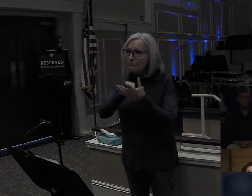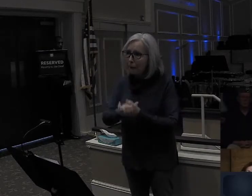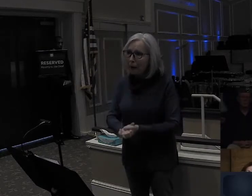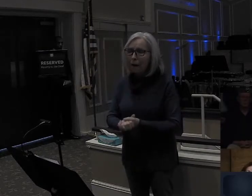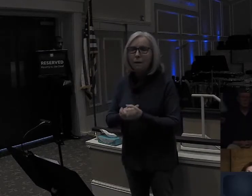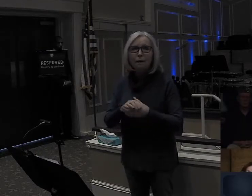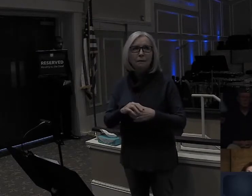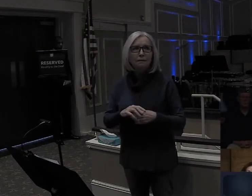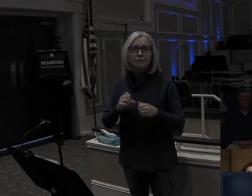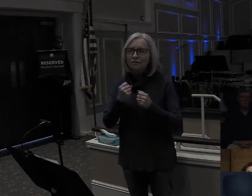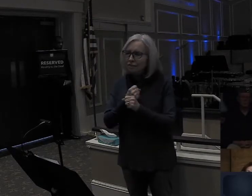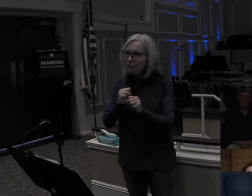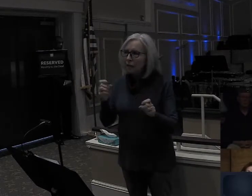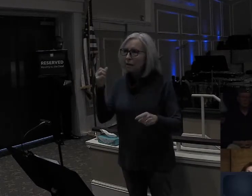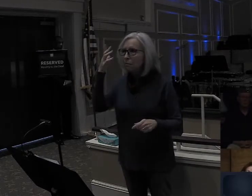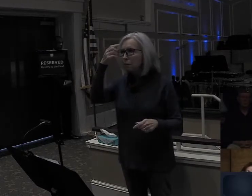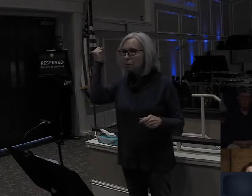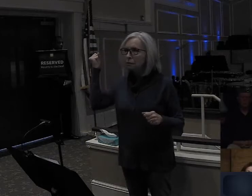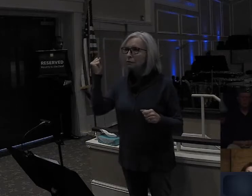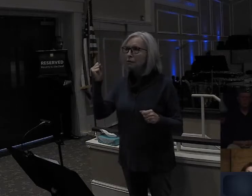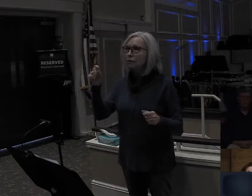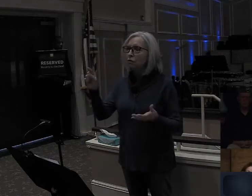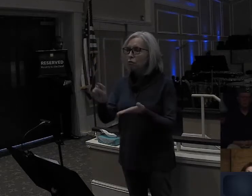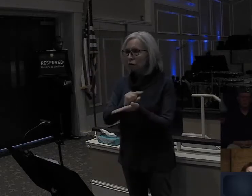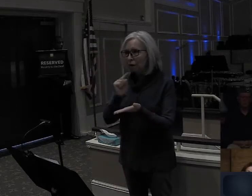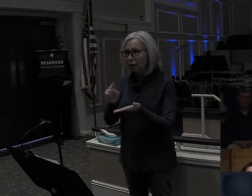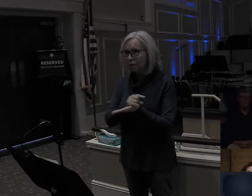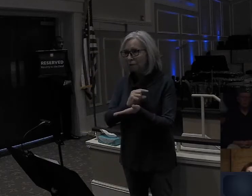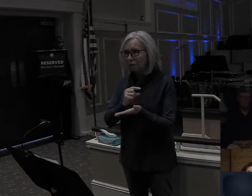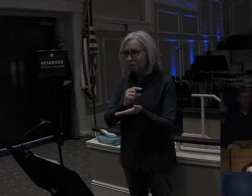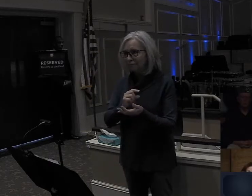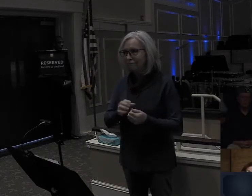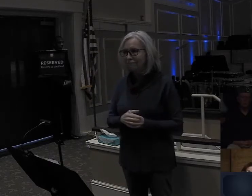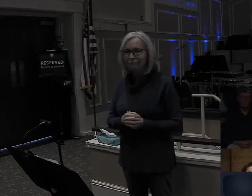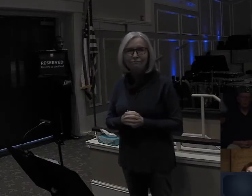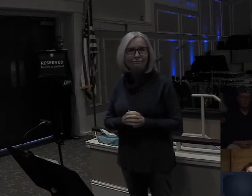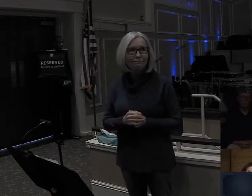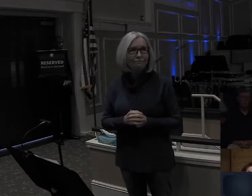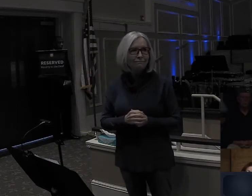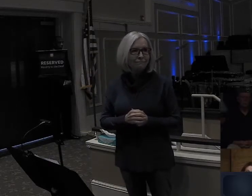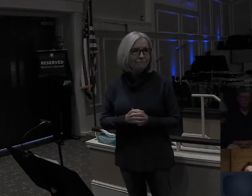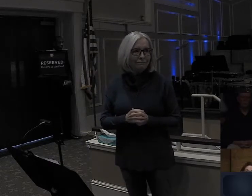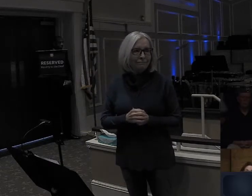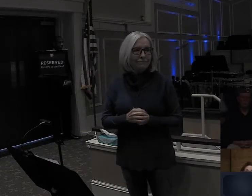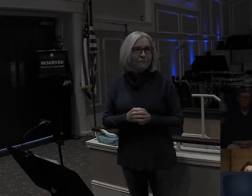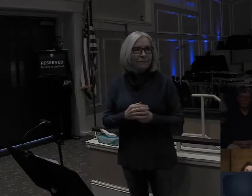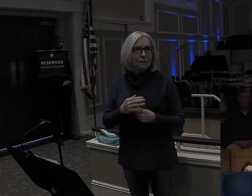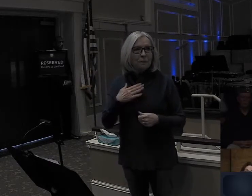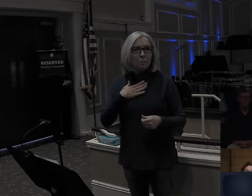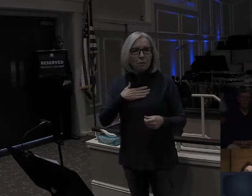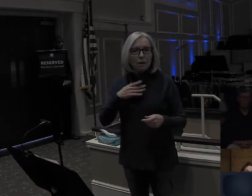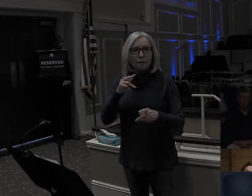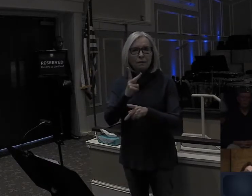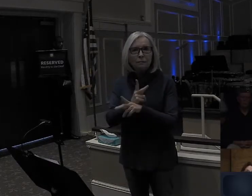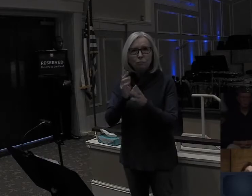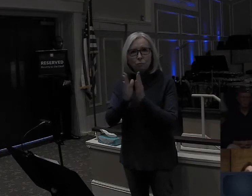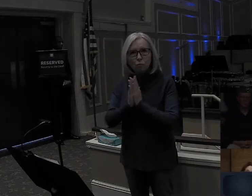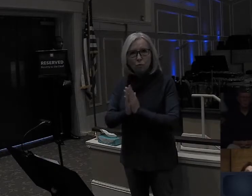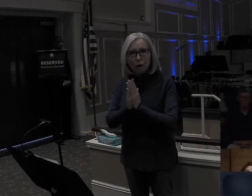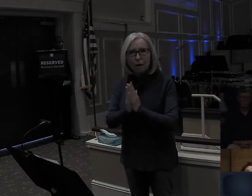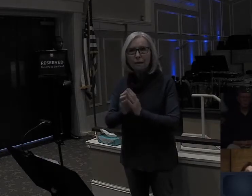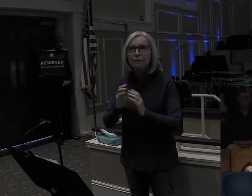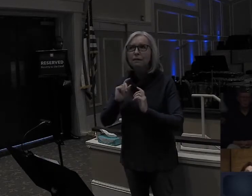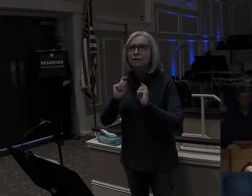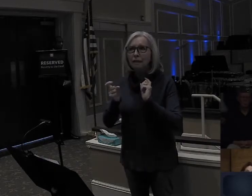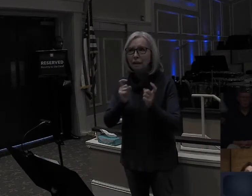as a result of the gospel going forward and Jesus doing the work to transform lives. And so, again, please keep praying, please keep giving, but also